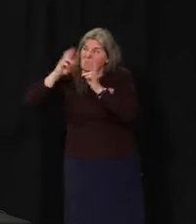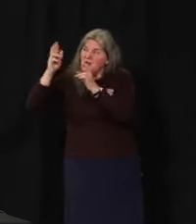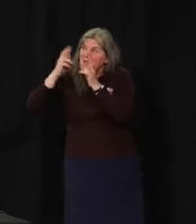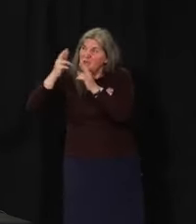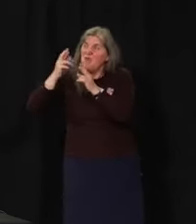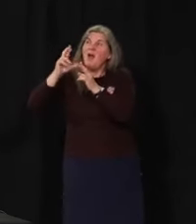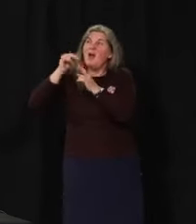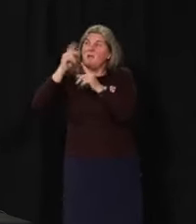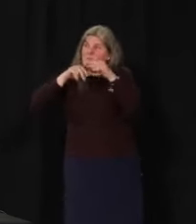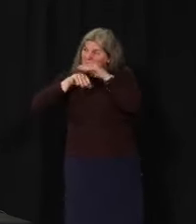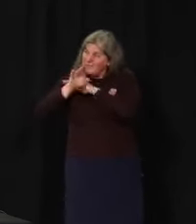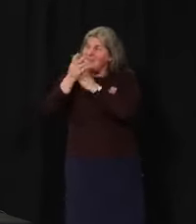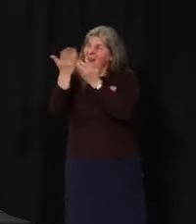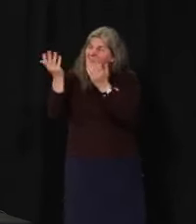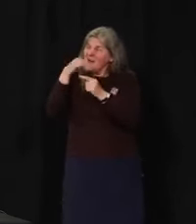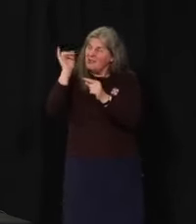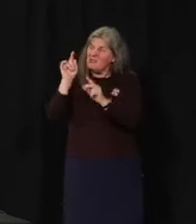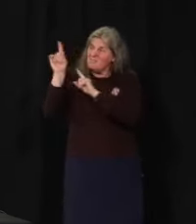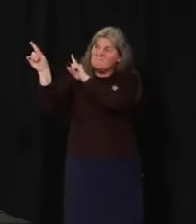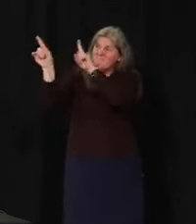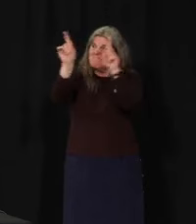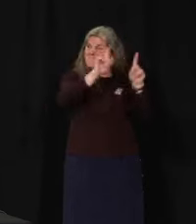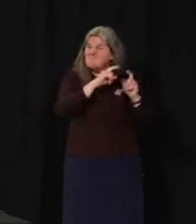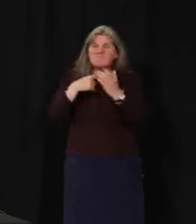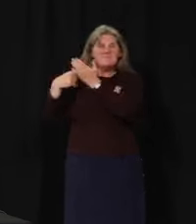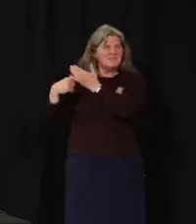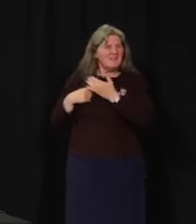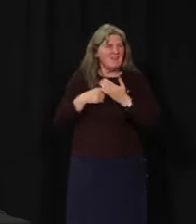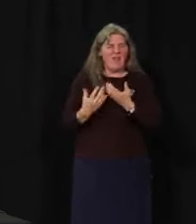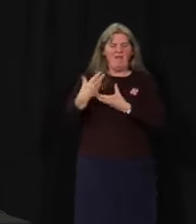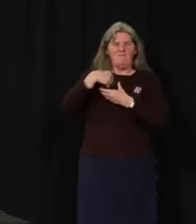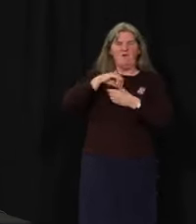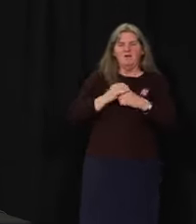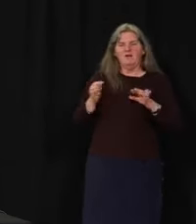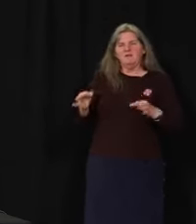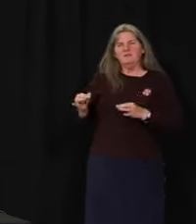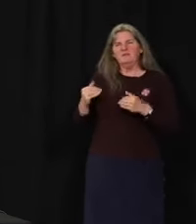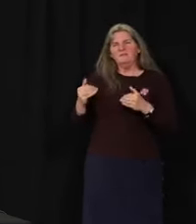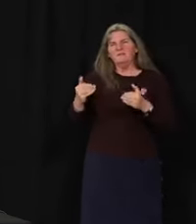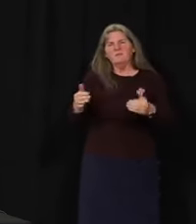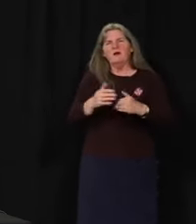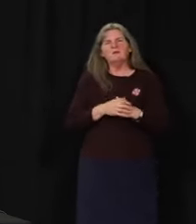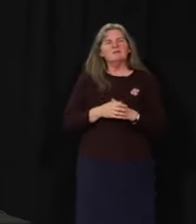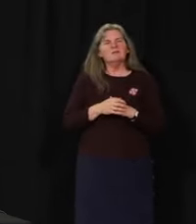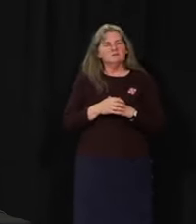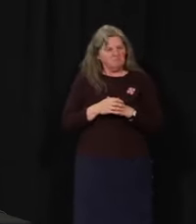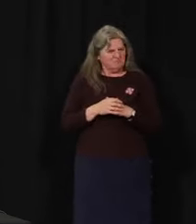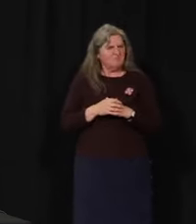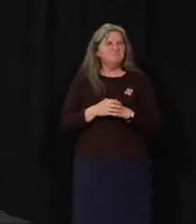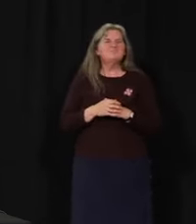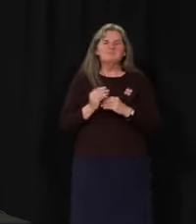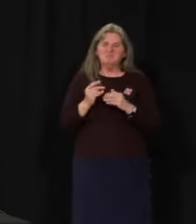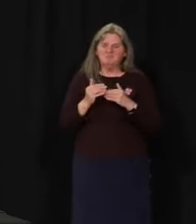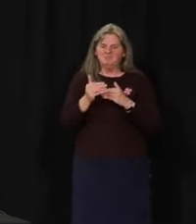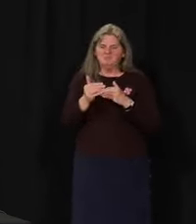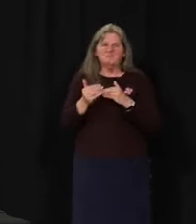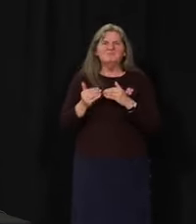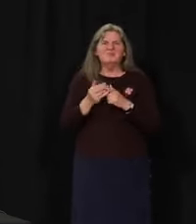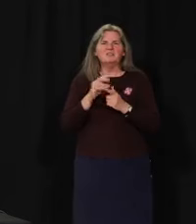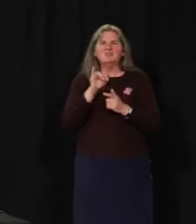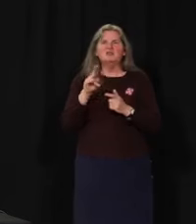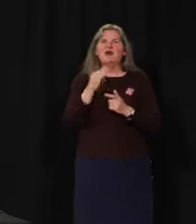these steps. So that's one of the 6 triggers for moving in between phases, and that's the good work that we have in front of us from now until